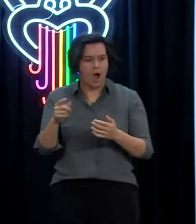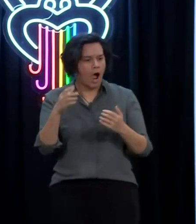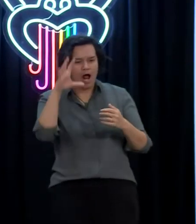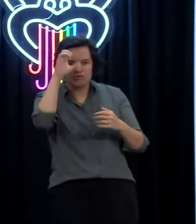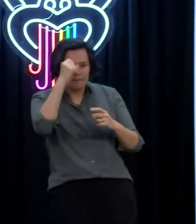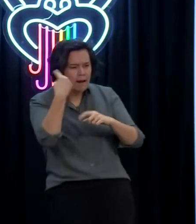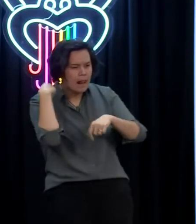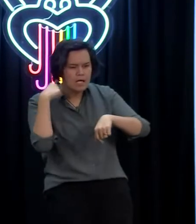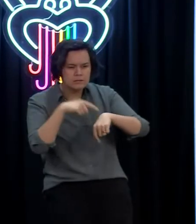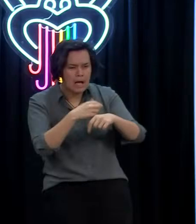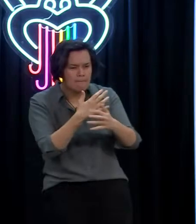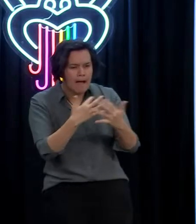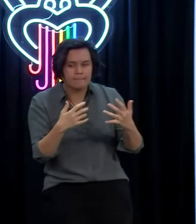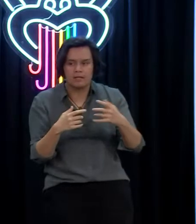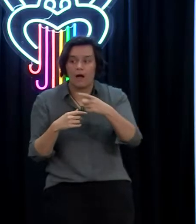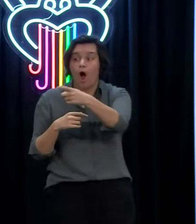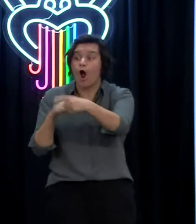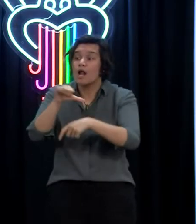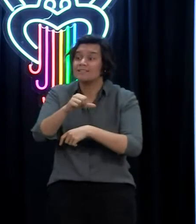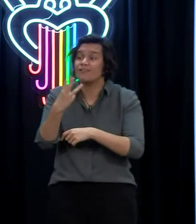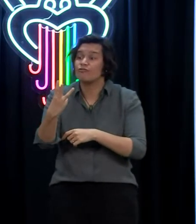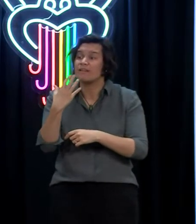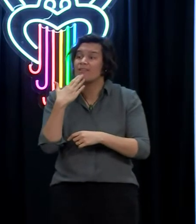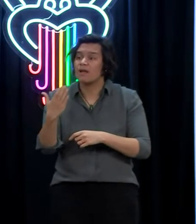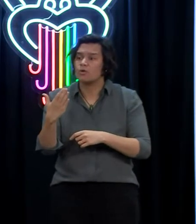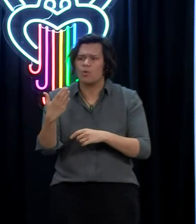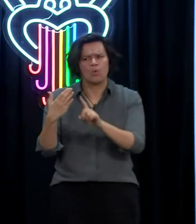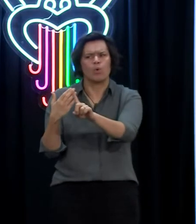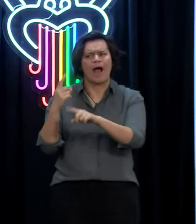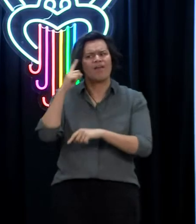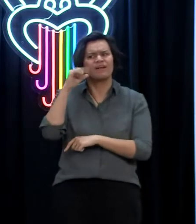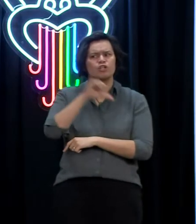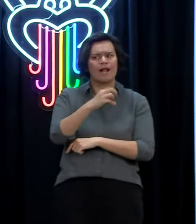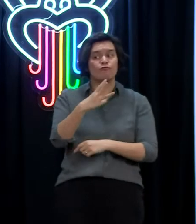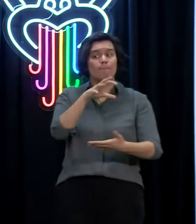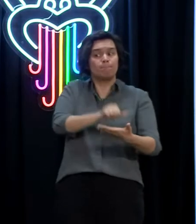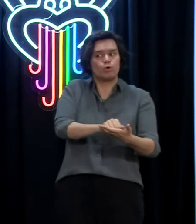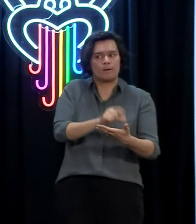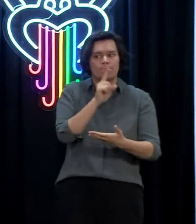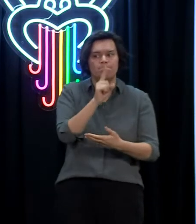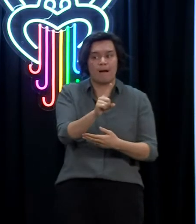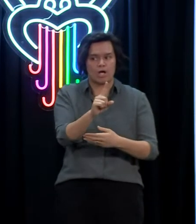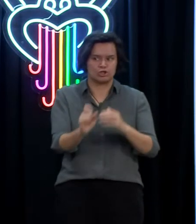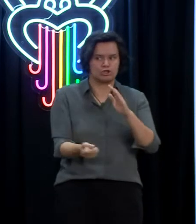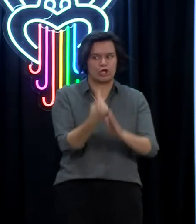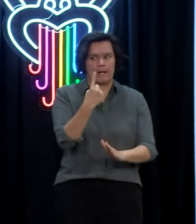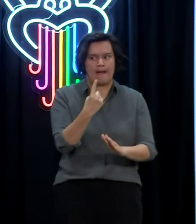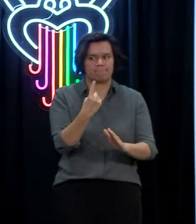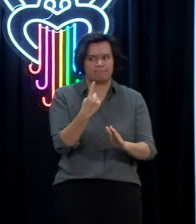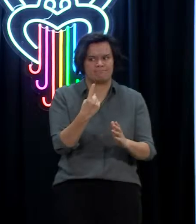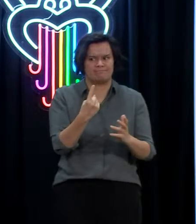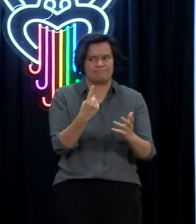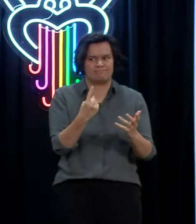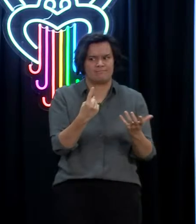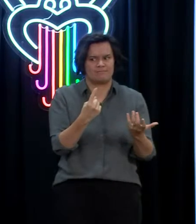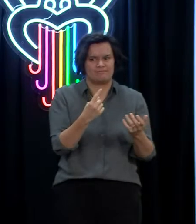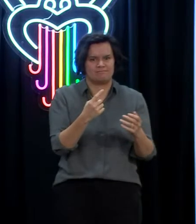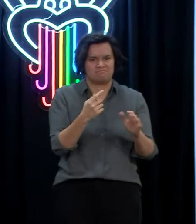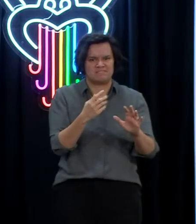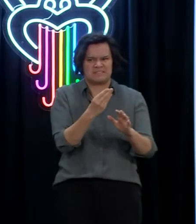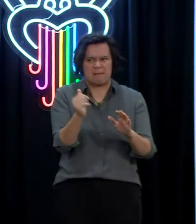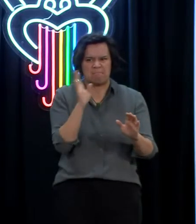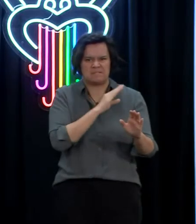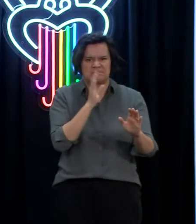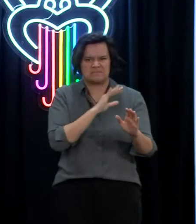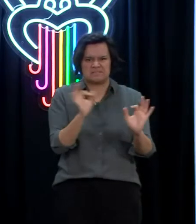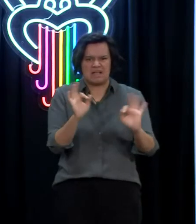you. Actually, I'm not sure if it was quite that many in the end. I think 93 might have been booked, but not all of them showed up. So, yeah. So